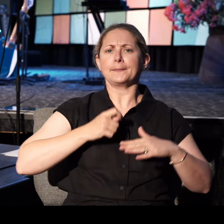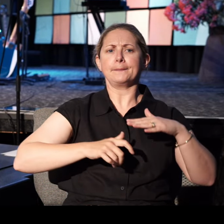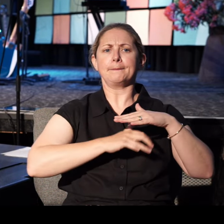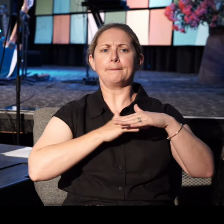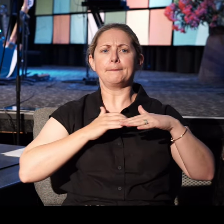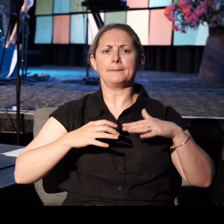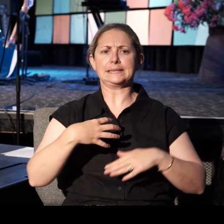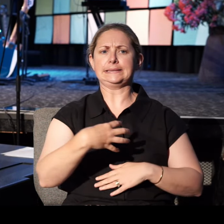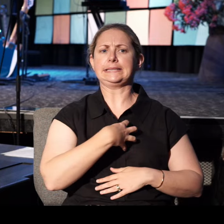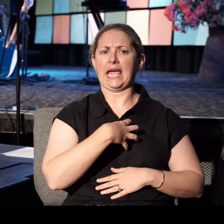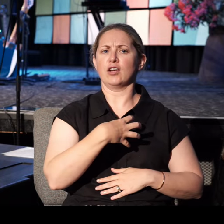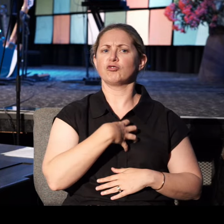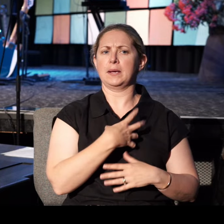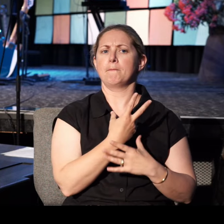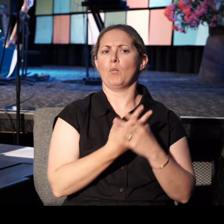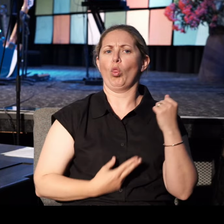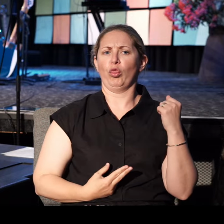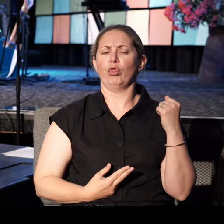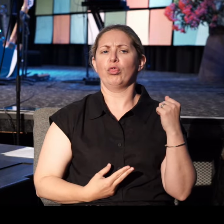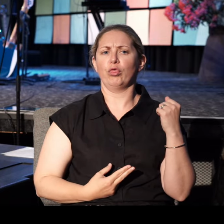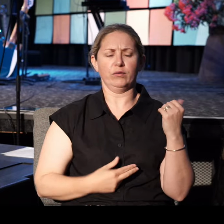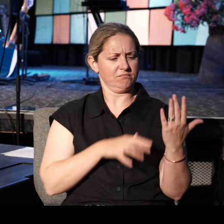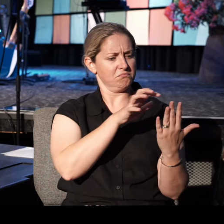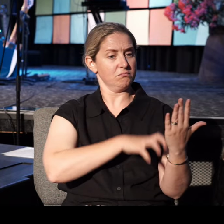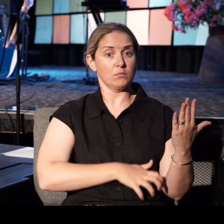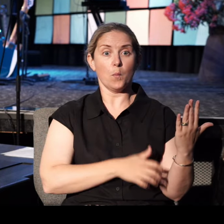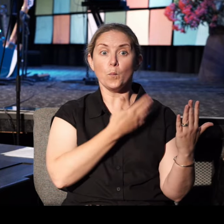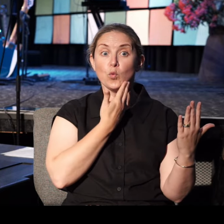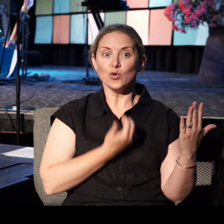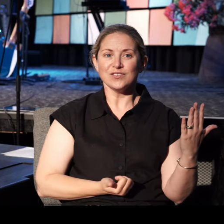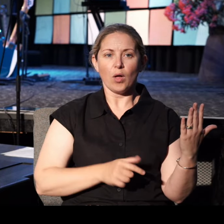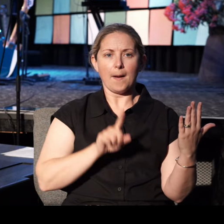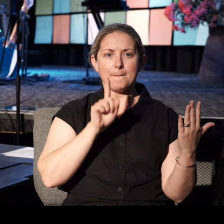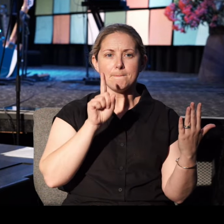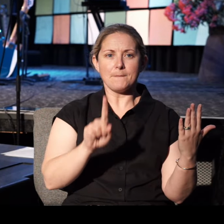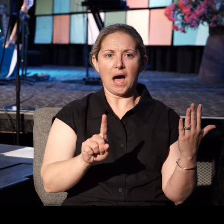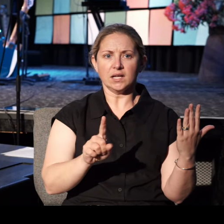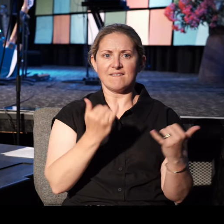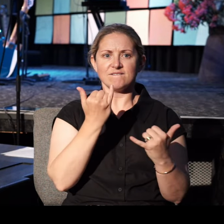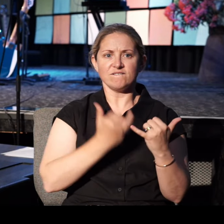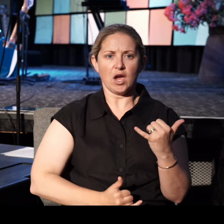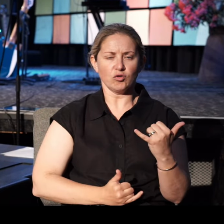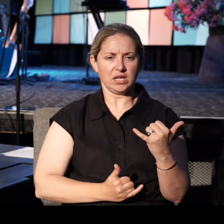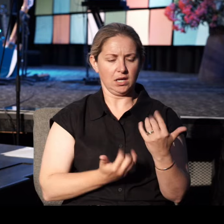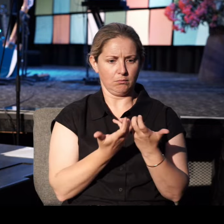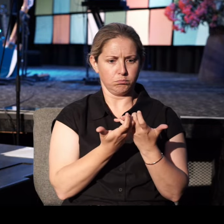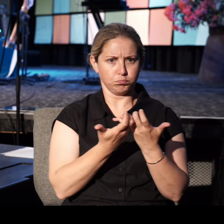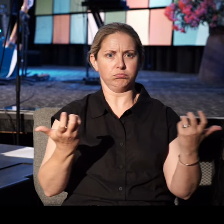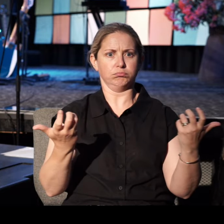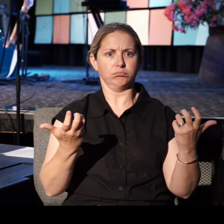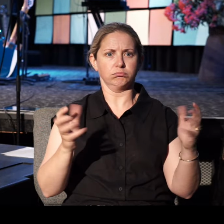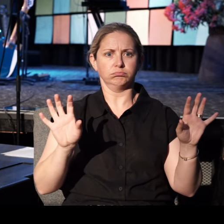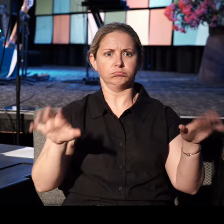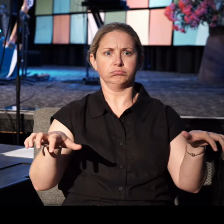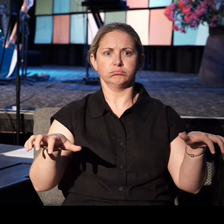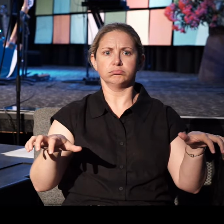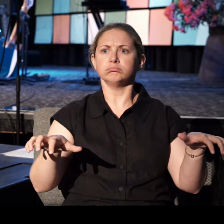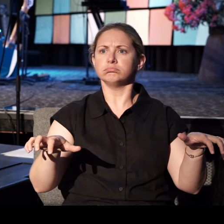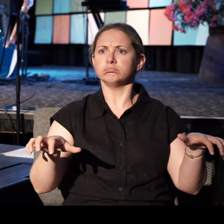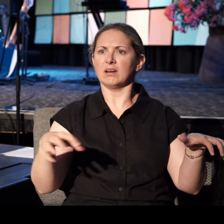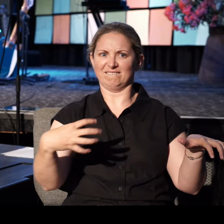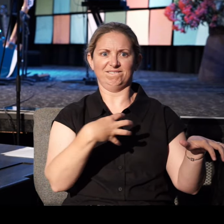them. They're beautiful, but they're discriminating in their beauty. They're beautiful, but